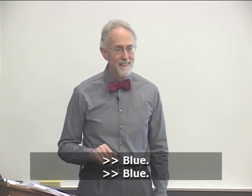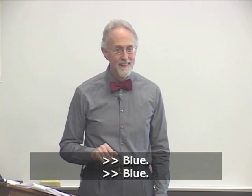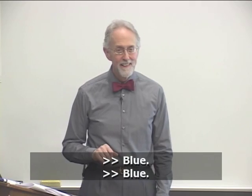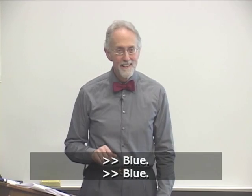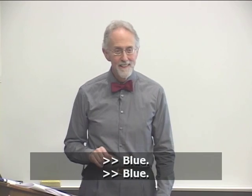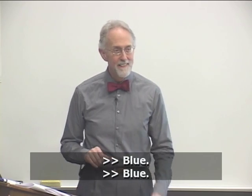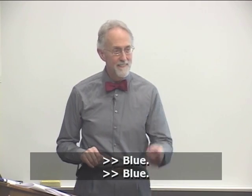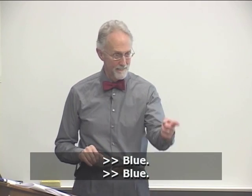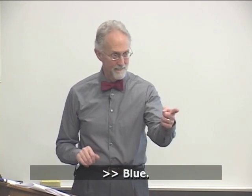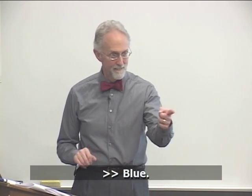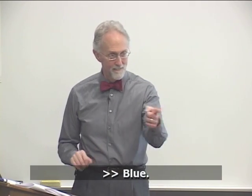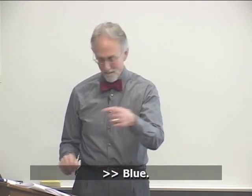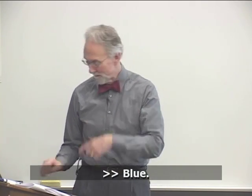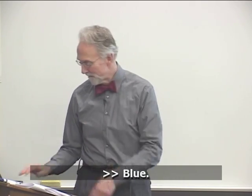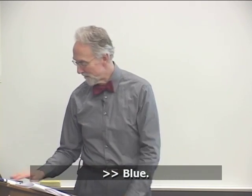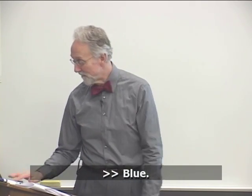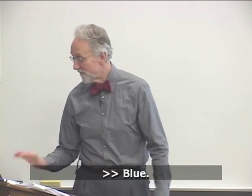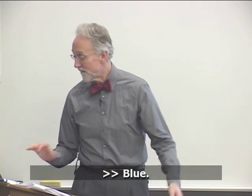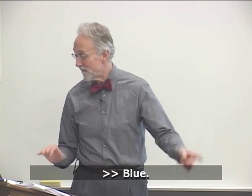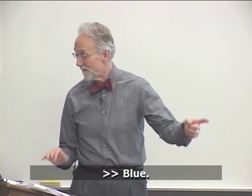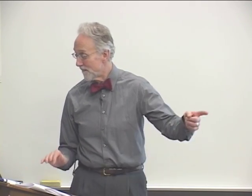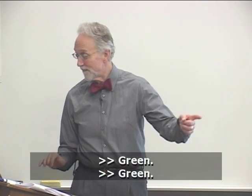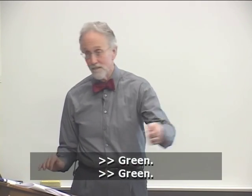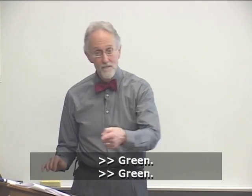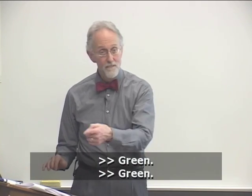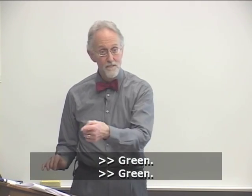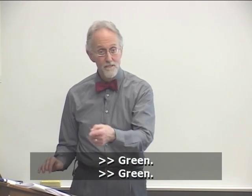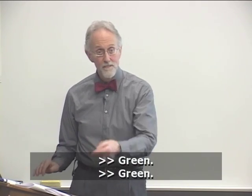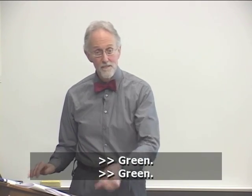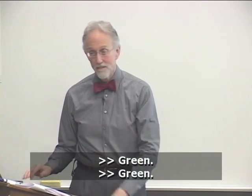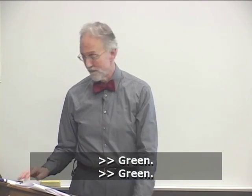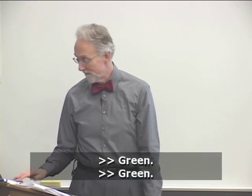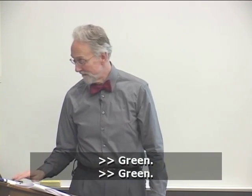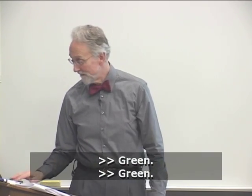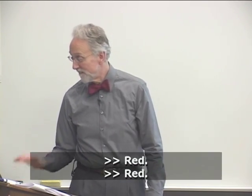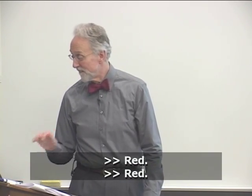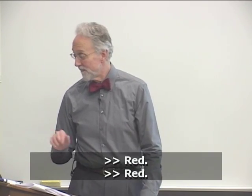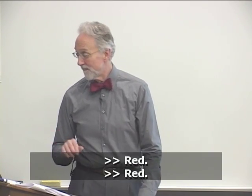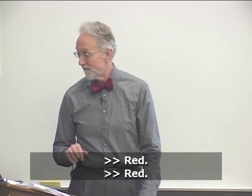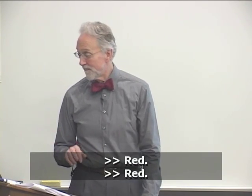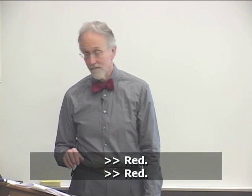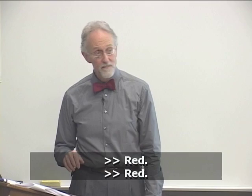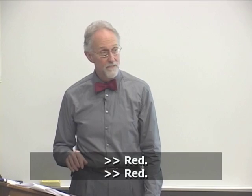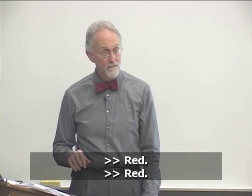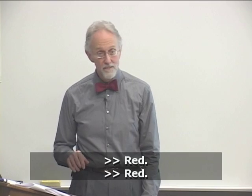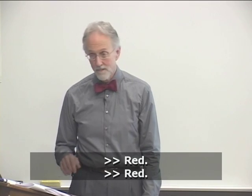Blue. Blue. Green. Green. Red. Red.